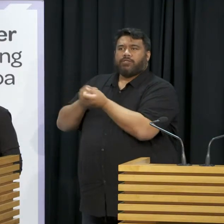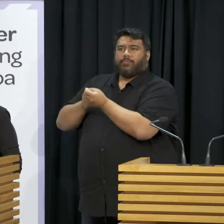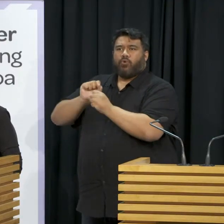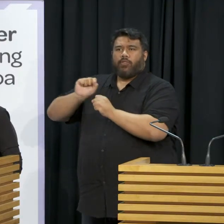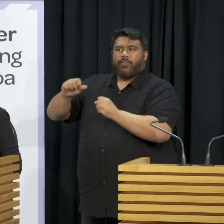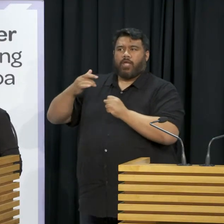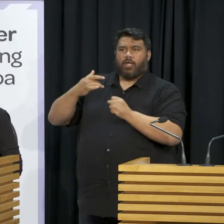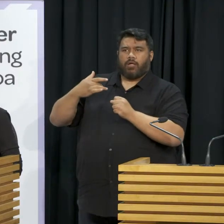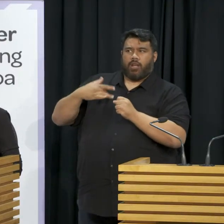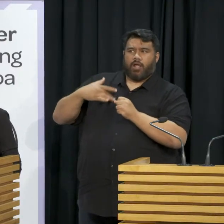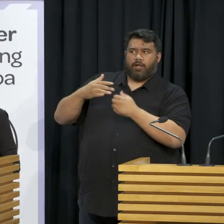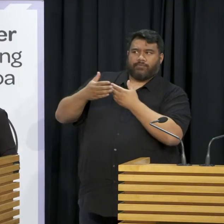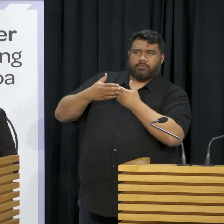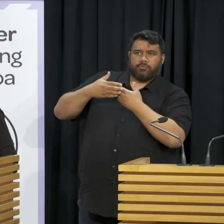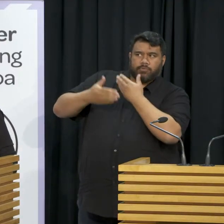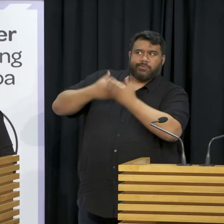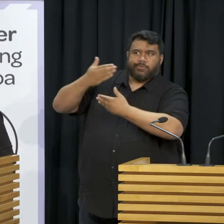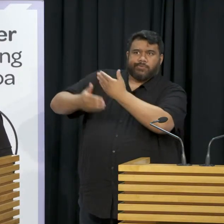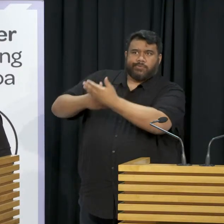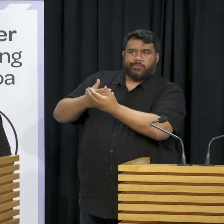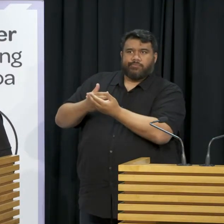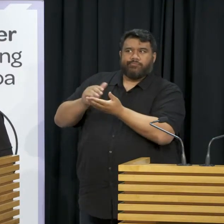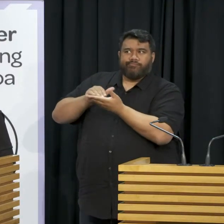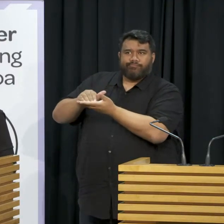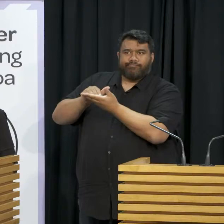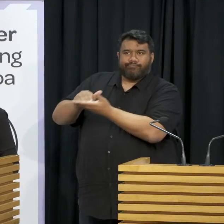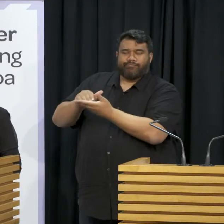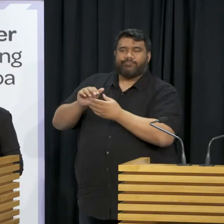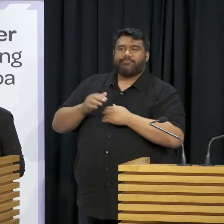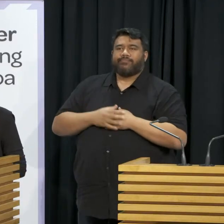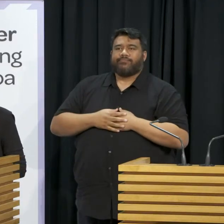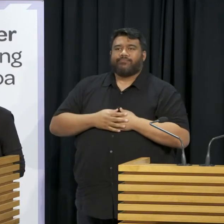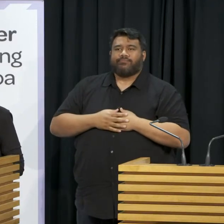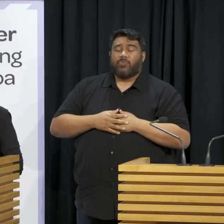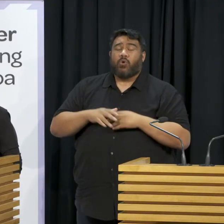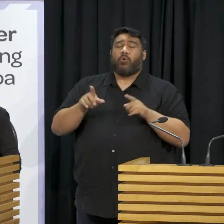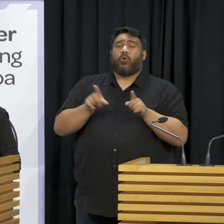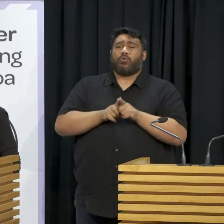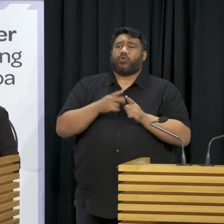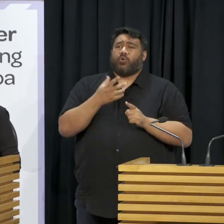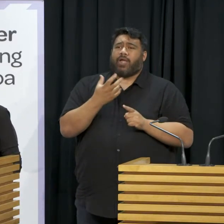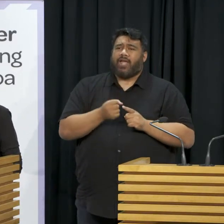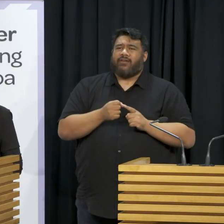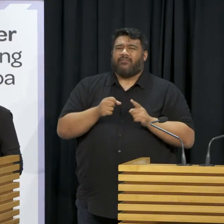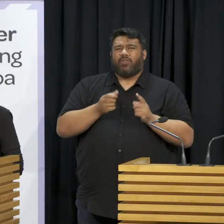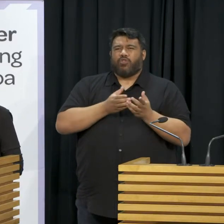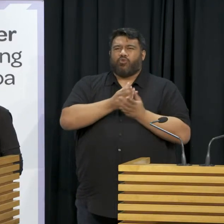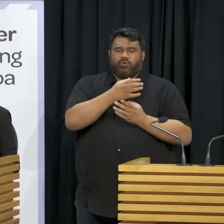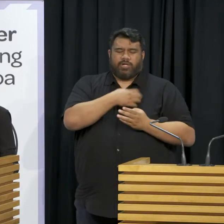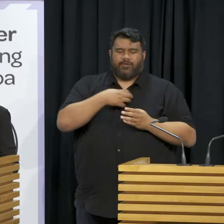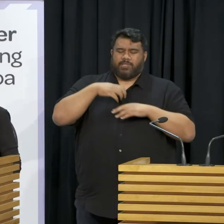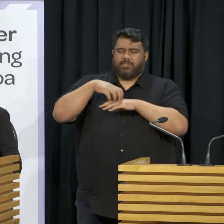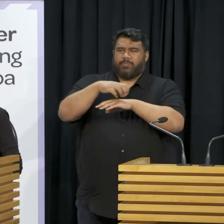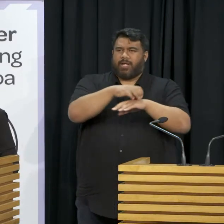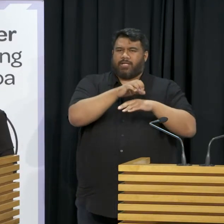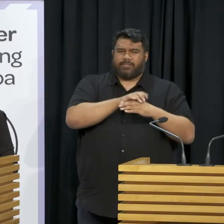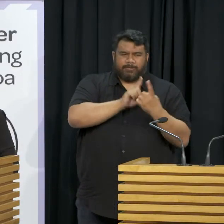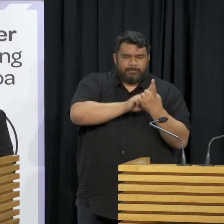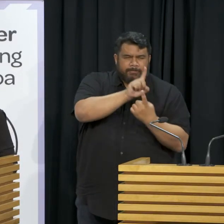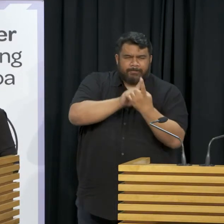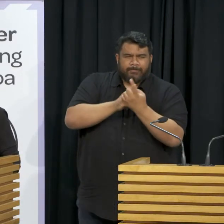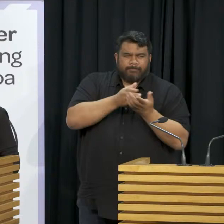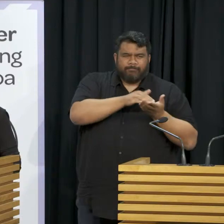recovery needs. This, of course, sits alongside individual case management, which we've also worked to improve, recently bringing